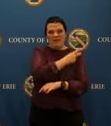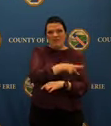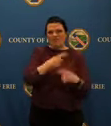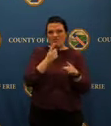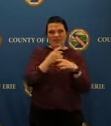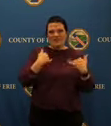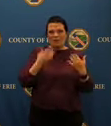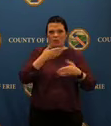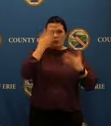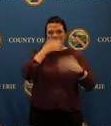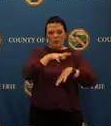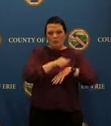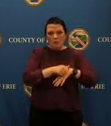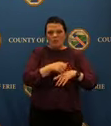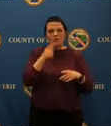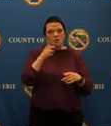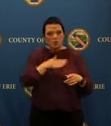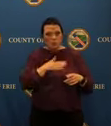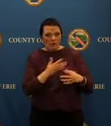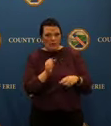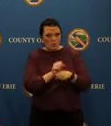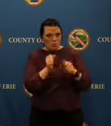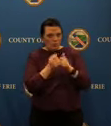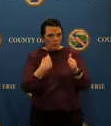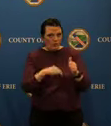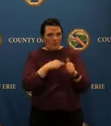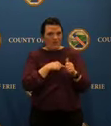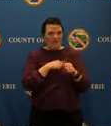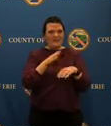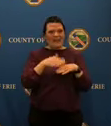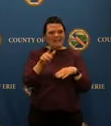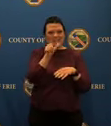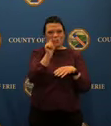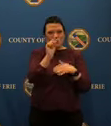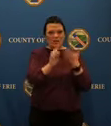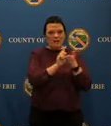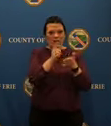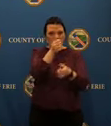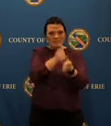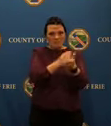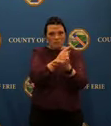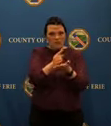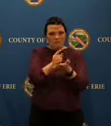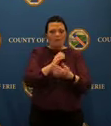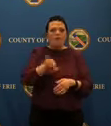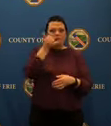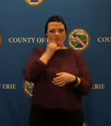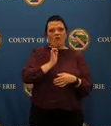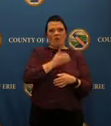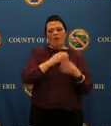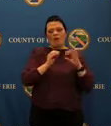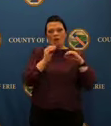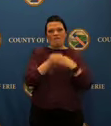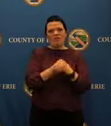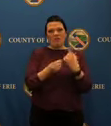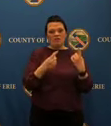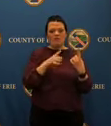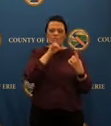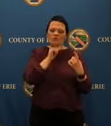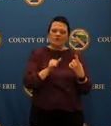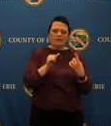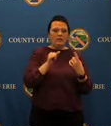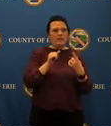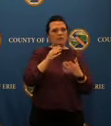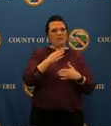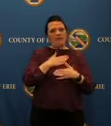now, and you're willing to work with us at least 20 hours a week, give our office a call, and we would really be